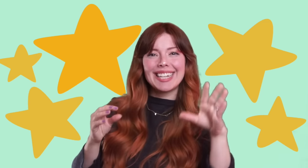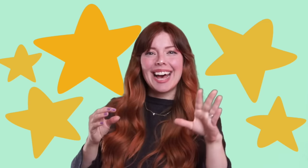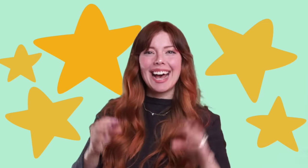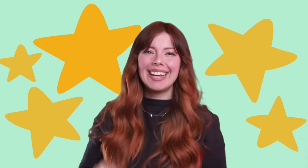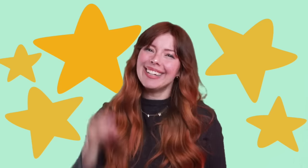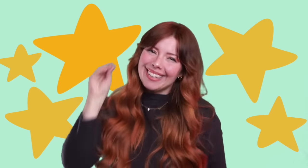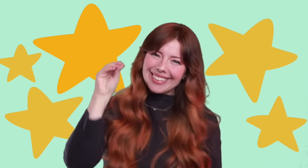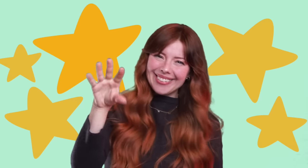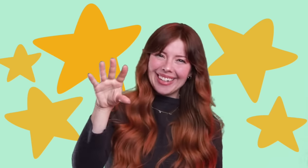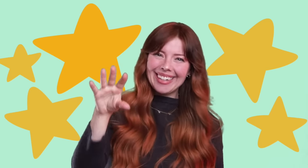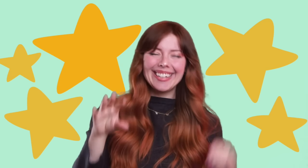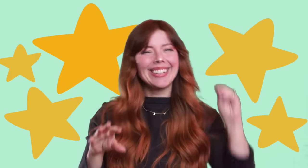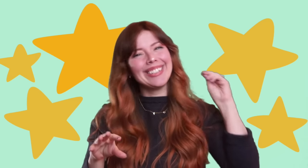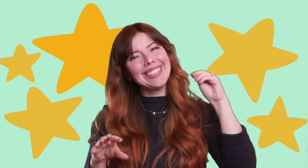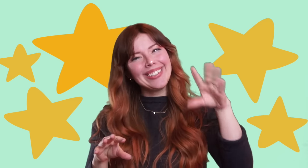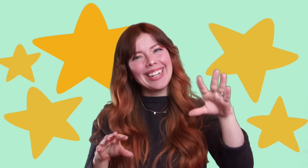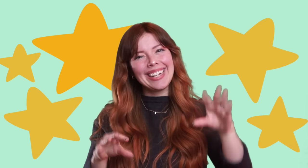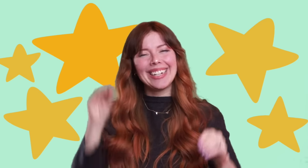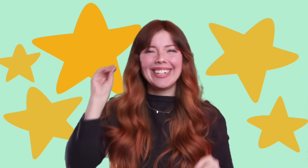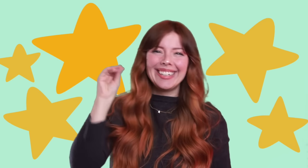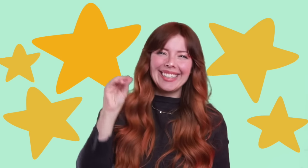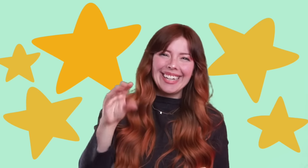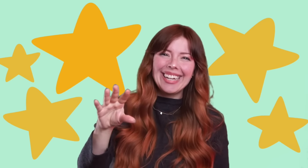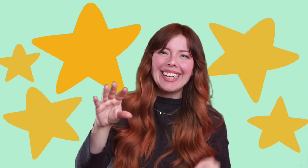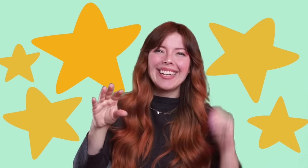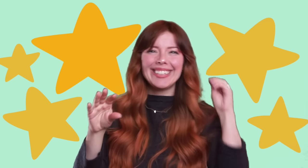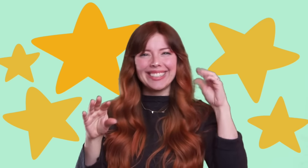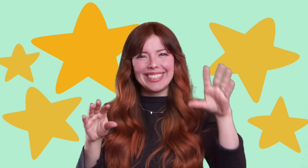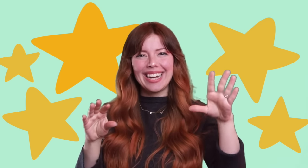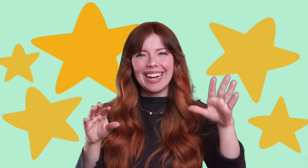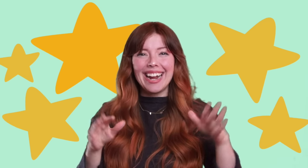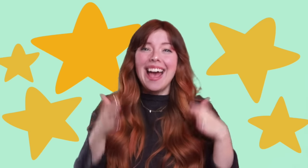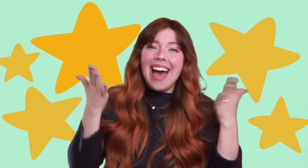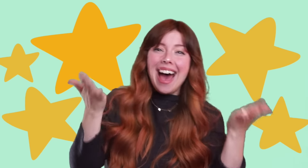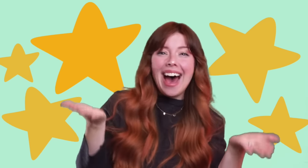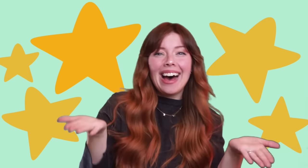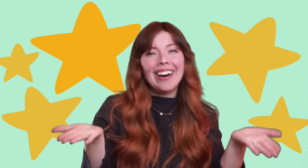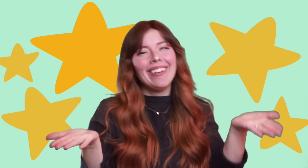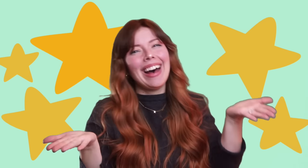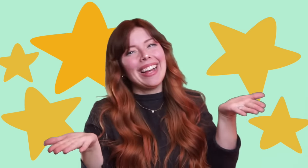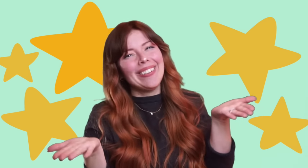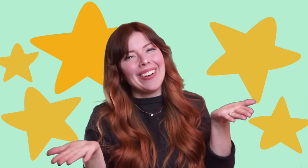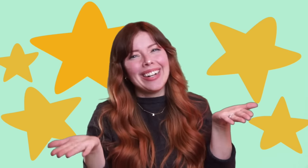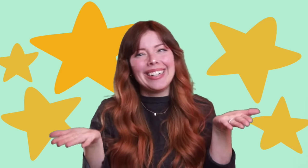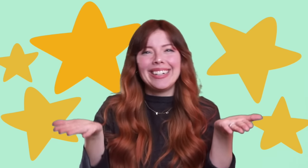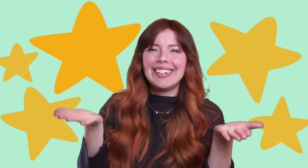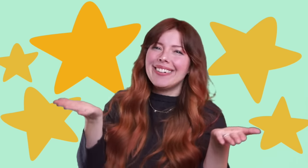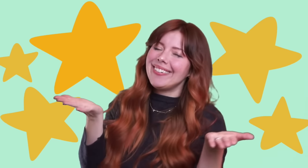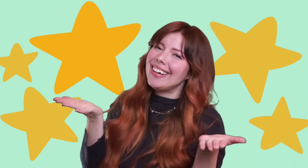sky. Twinkle, twinkle, little star. How I wonder what